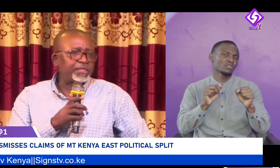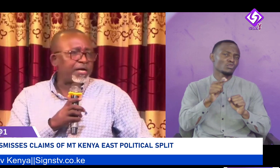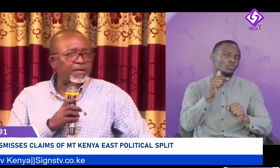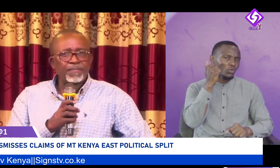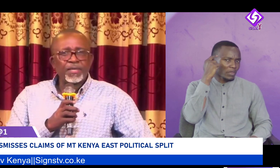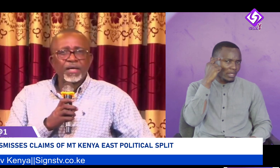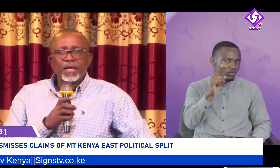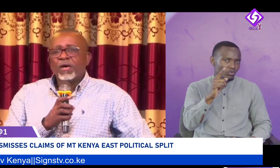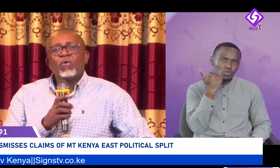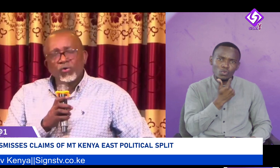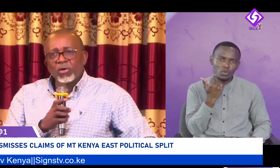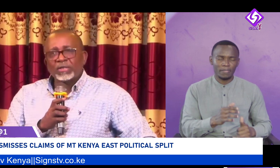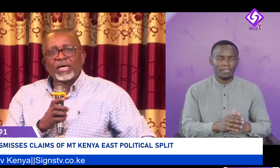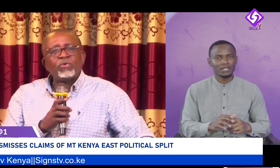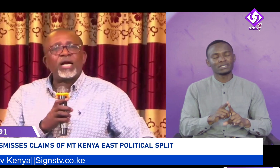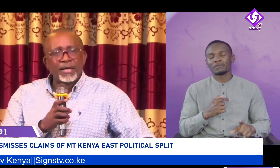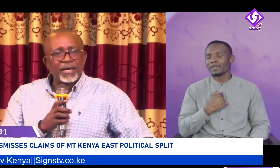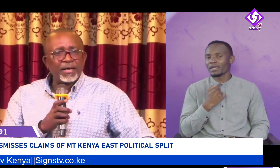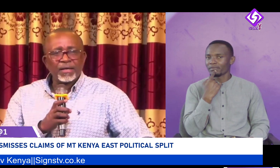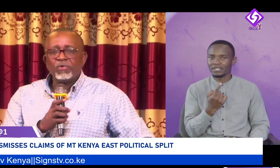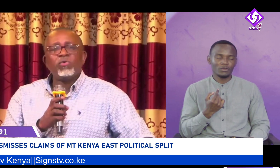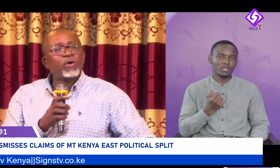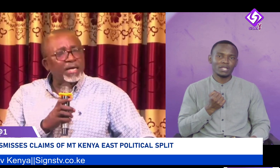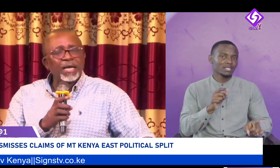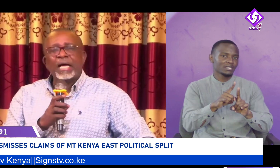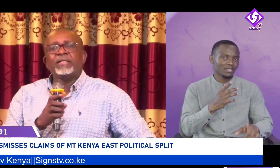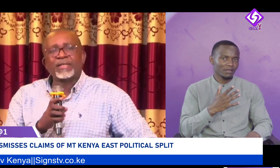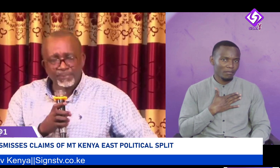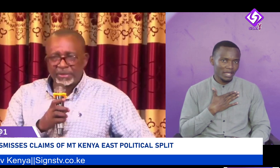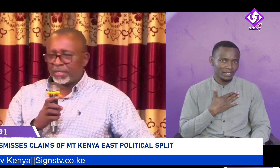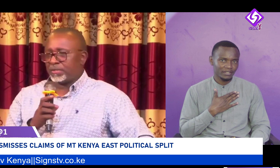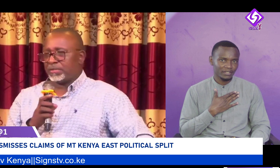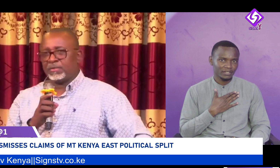sister, huyu hata wakati unaenda, you carry an interpreter.